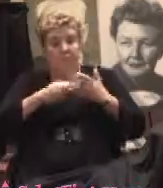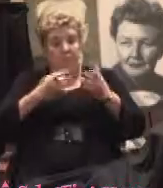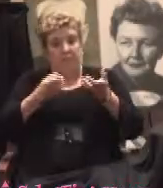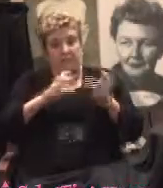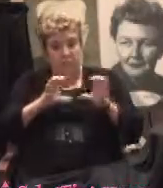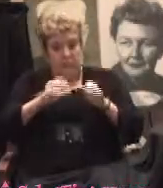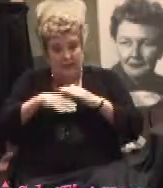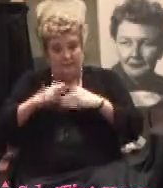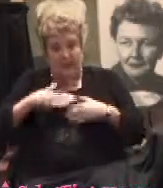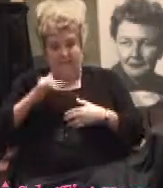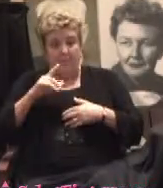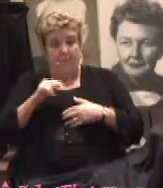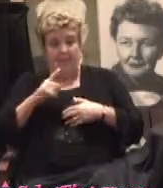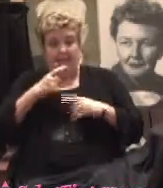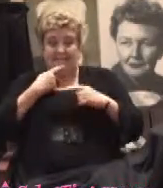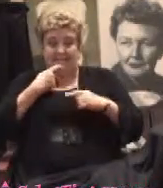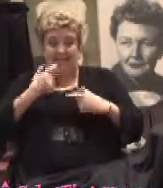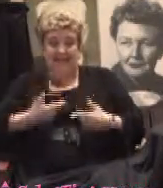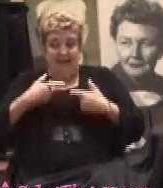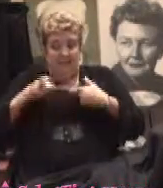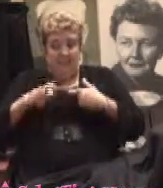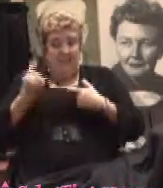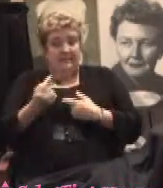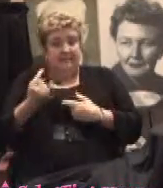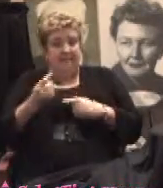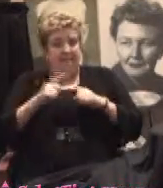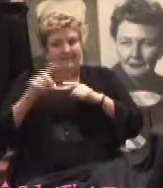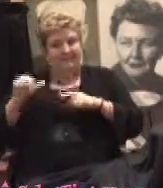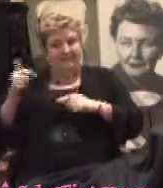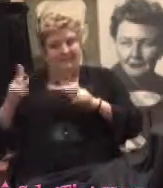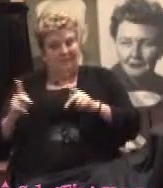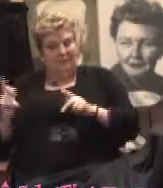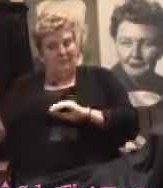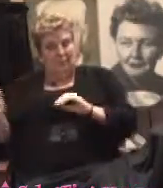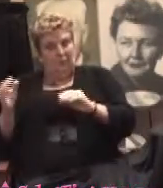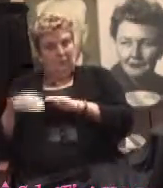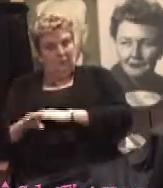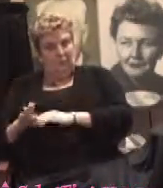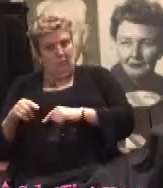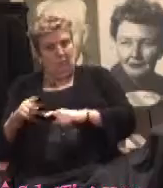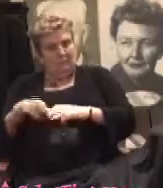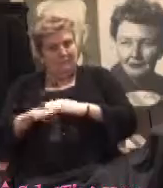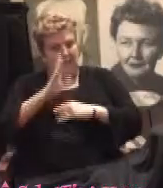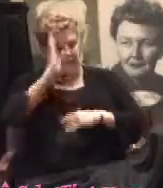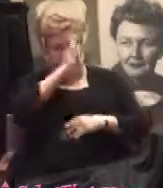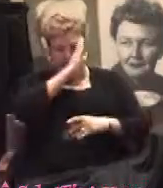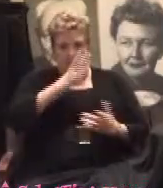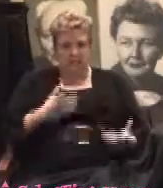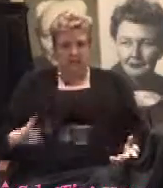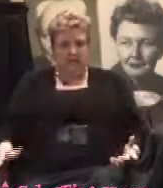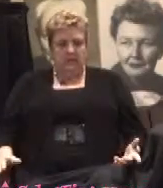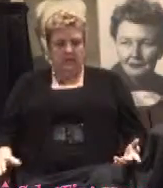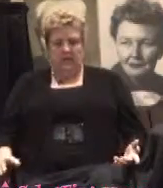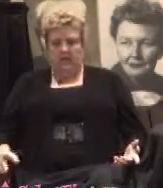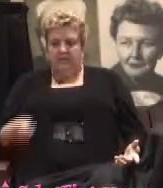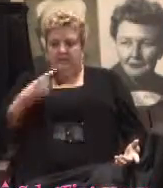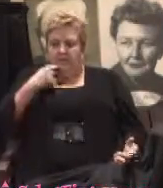lived there by myself, and then my lower companions moved in. And he said, thought for a second, he goes, "Well, don't your parents live around